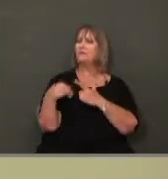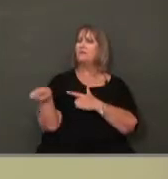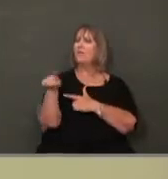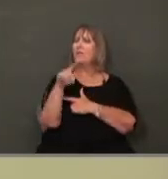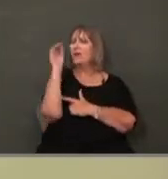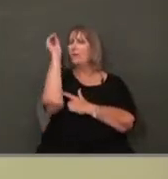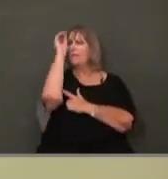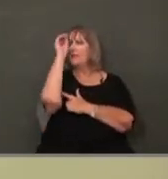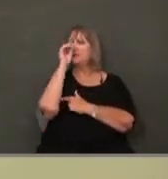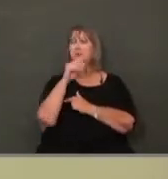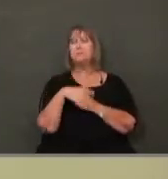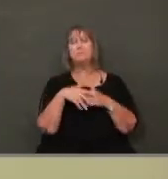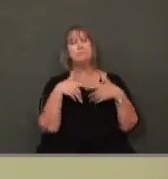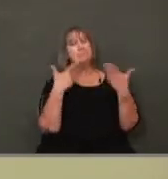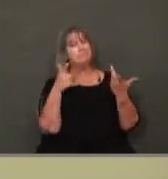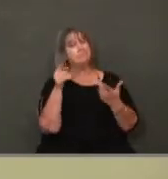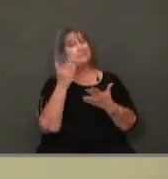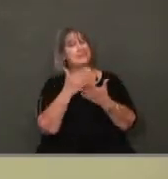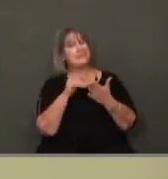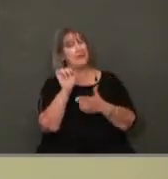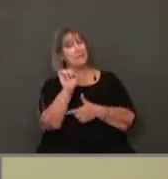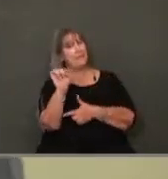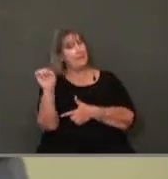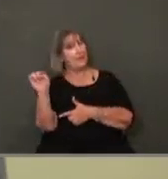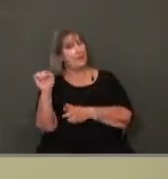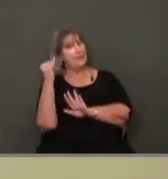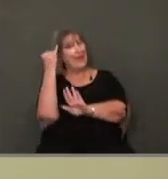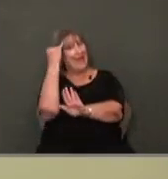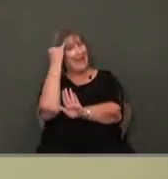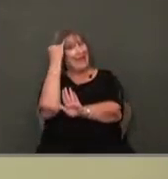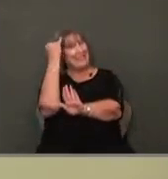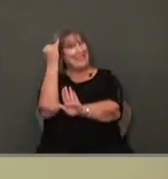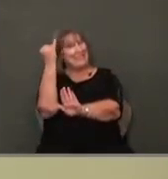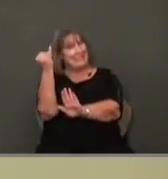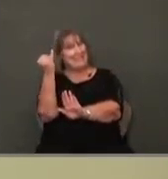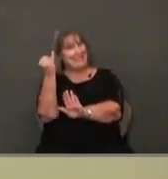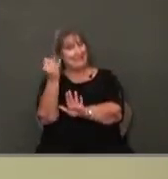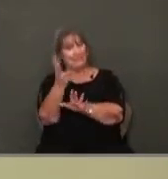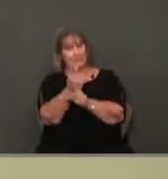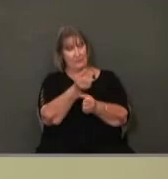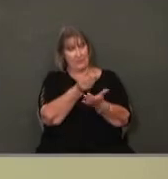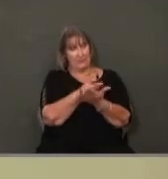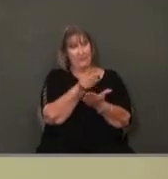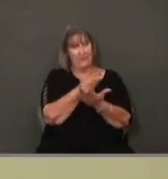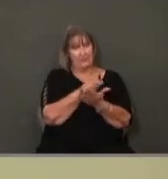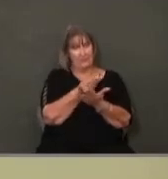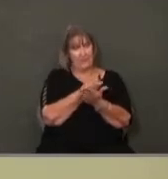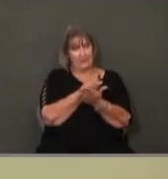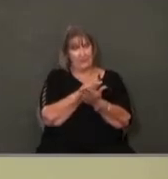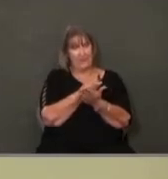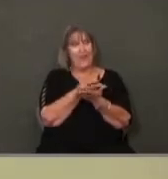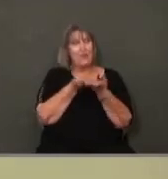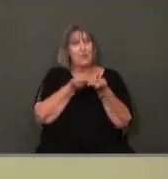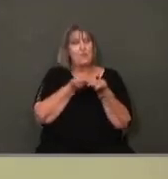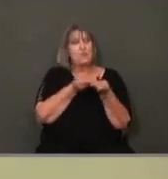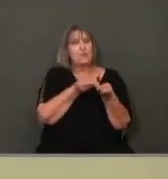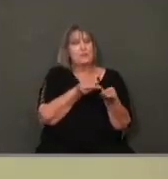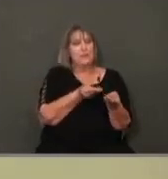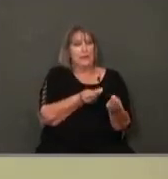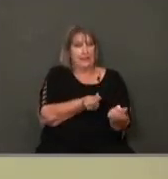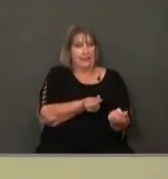another group of council colleagues who've got an idea, right? And their idea is to take that money and to spend it